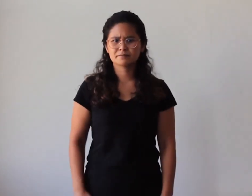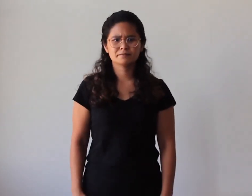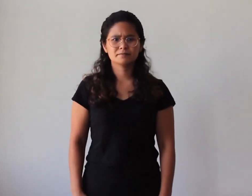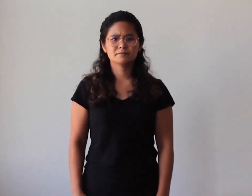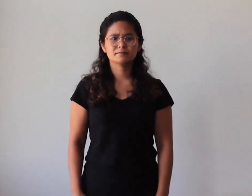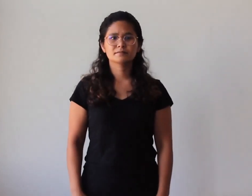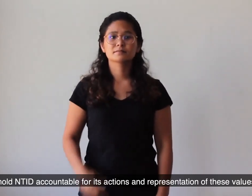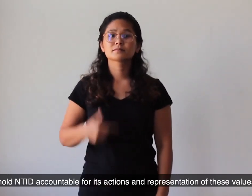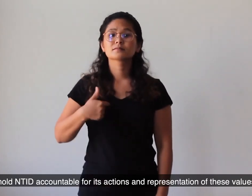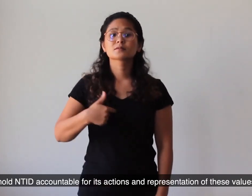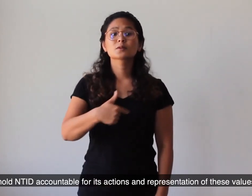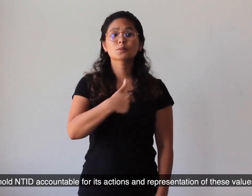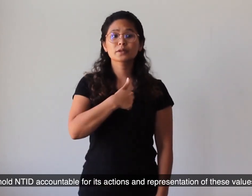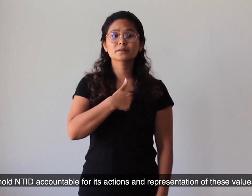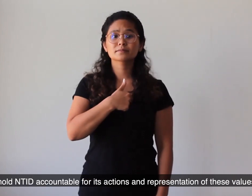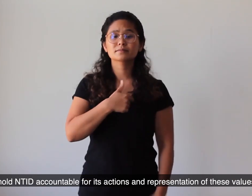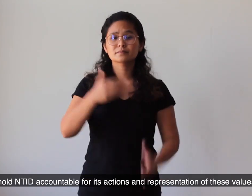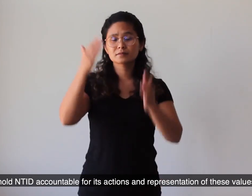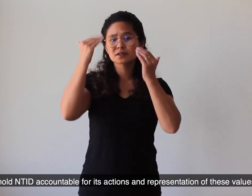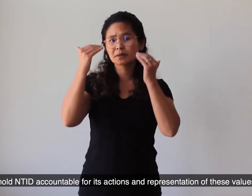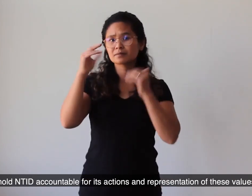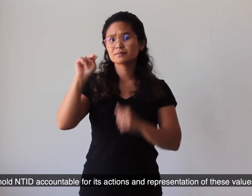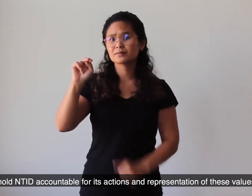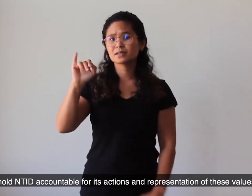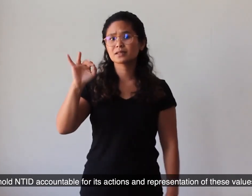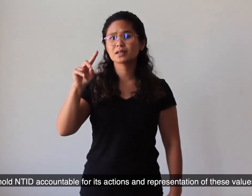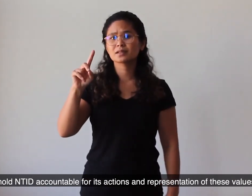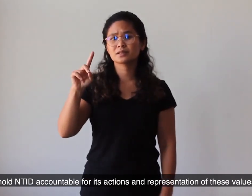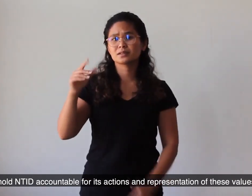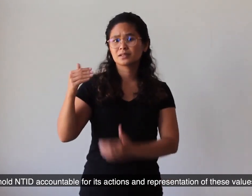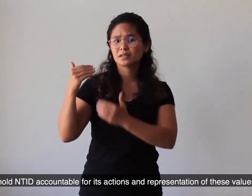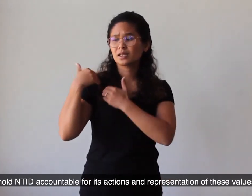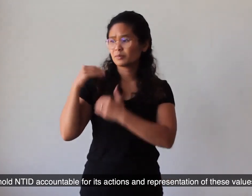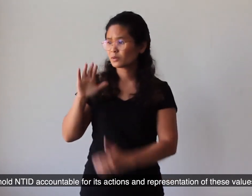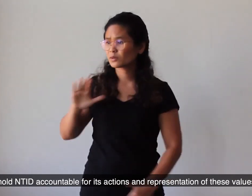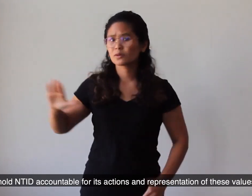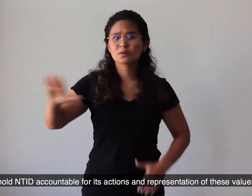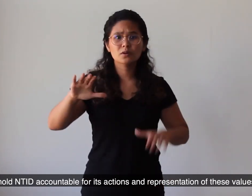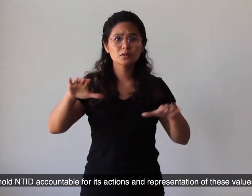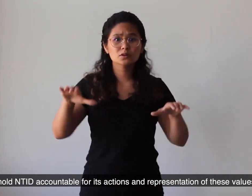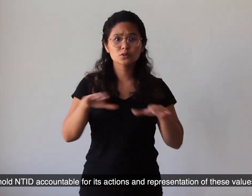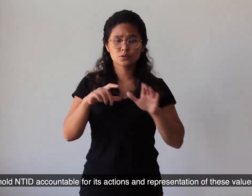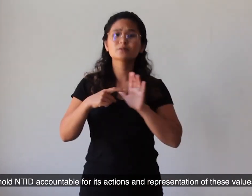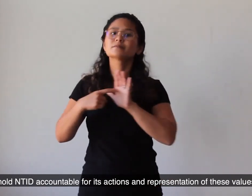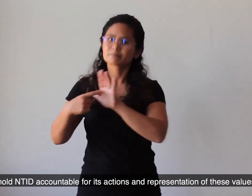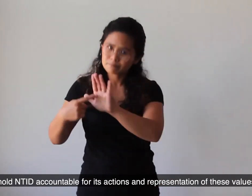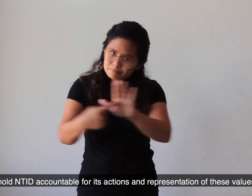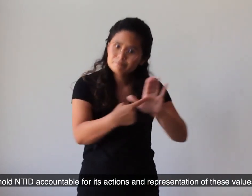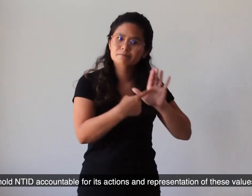We hold NTID accountable for its actions and representation of these values,